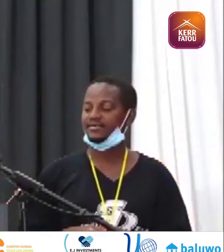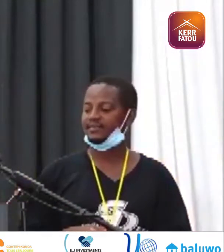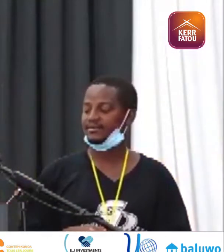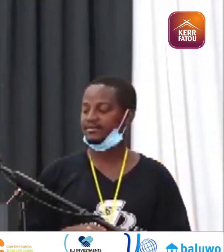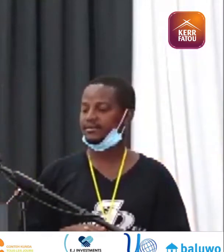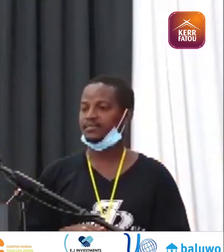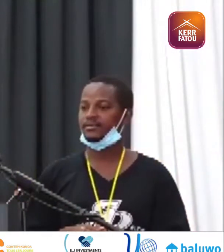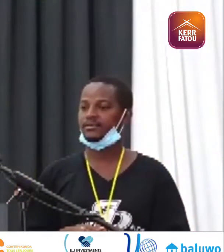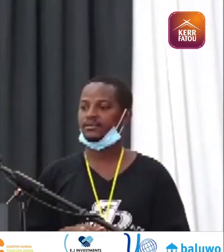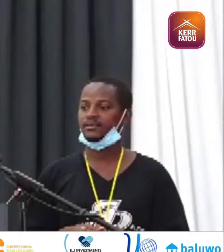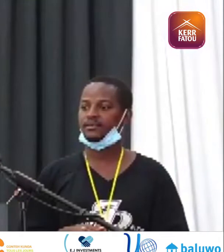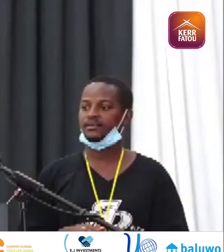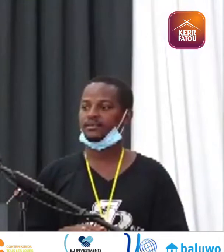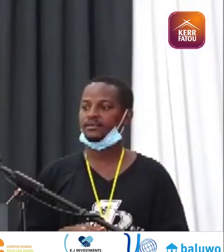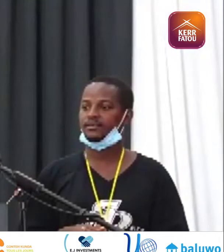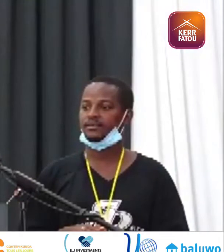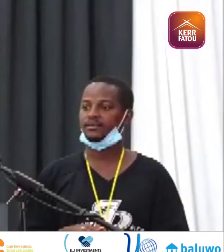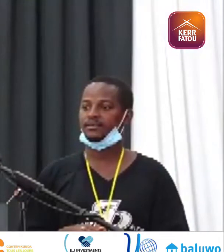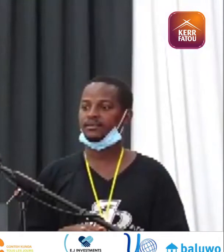Then,